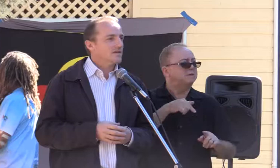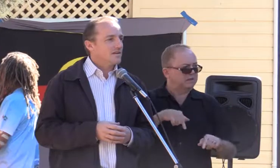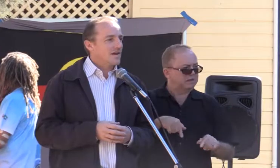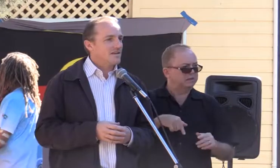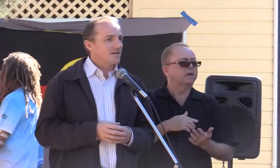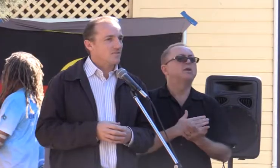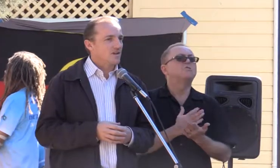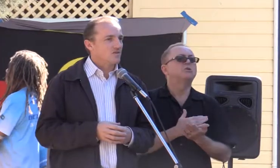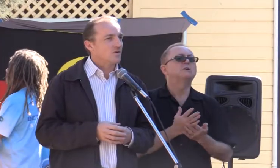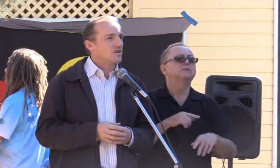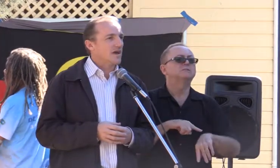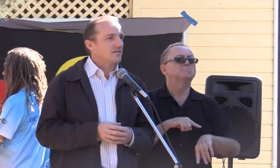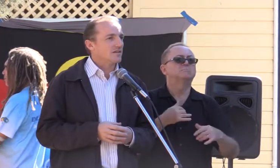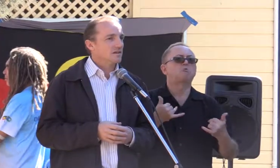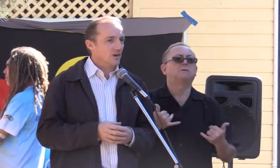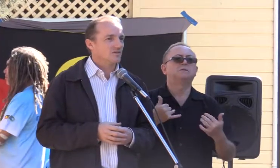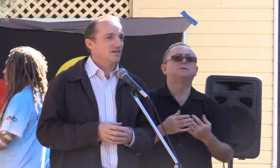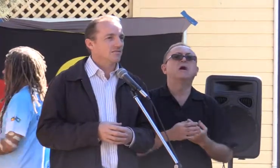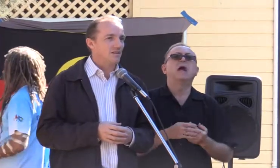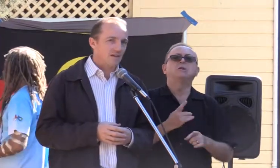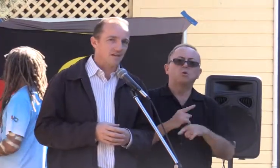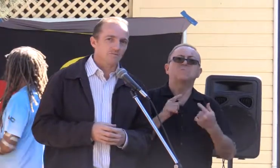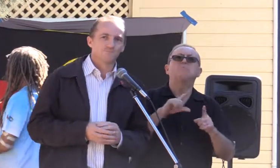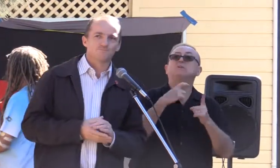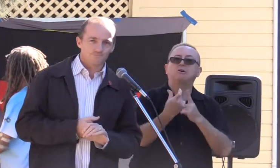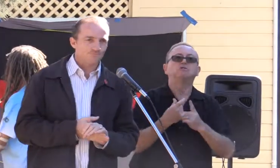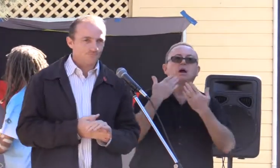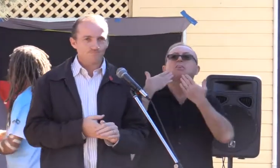moment and talking about culture.